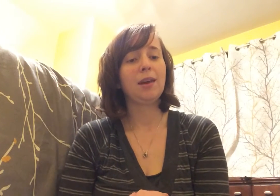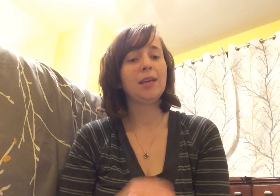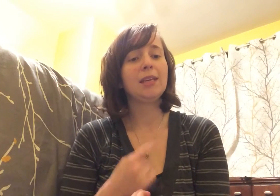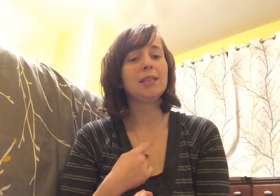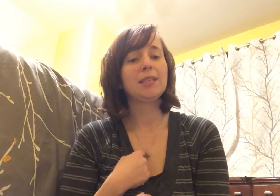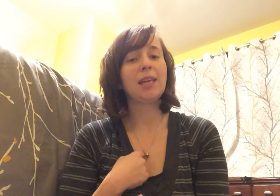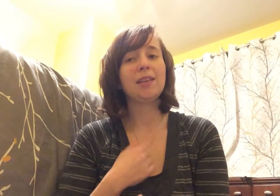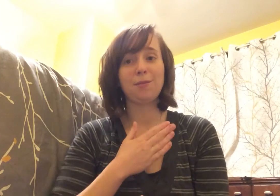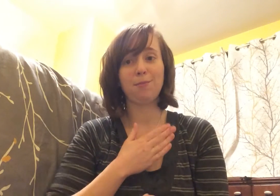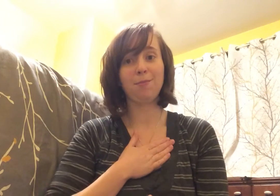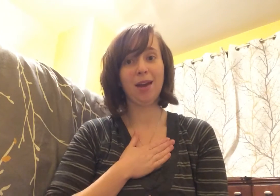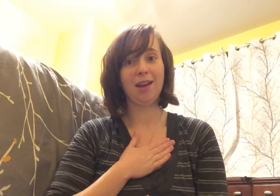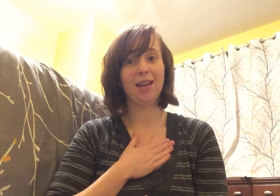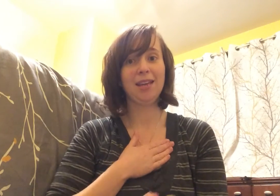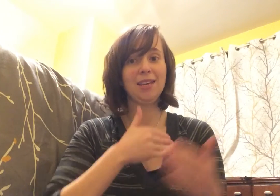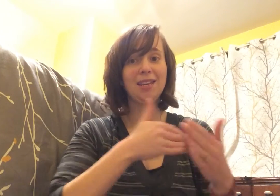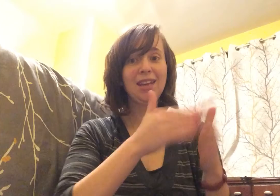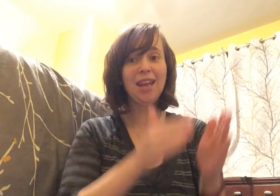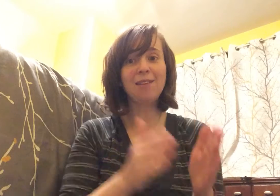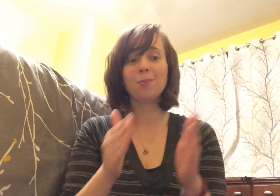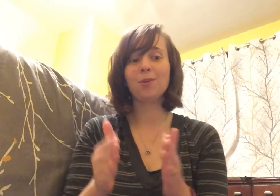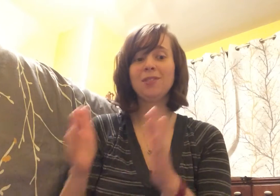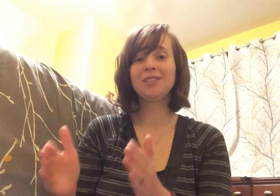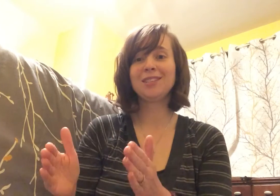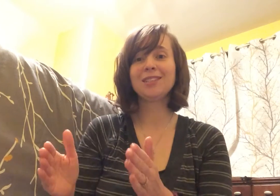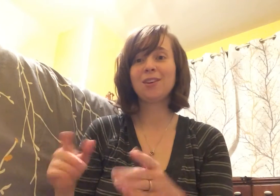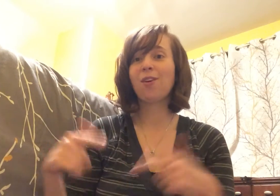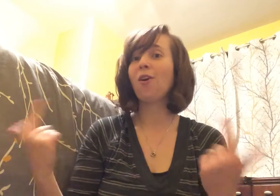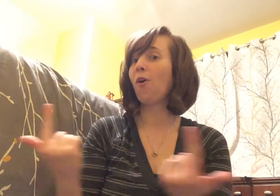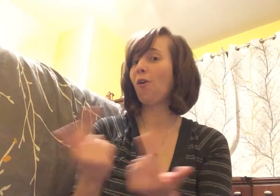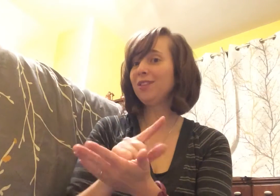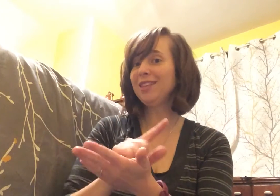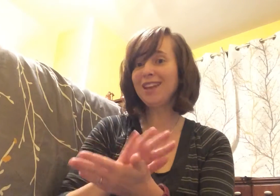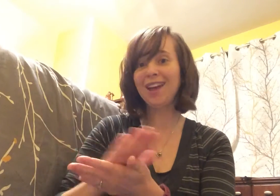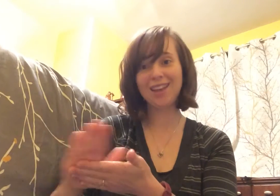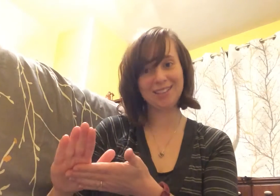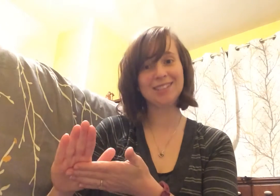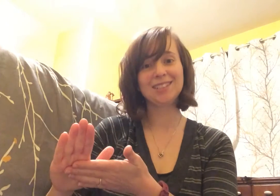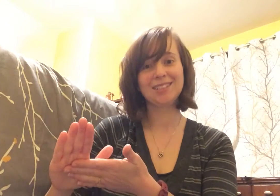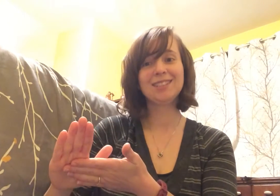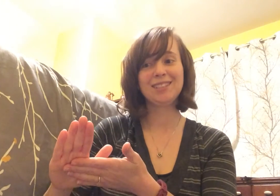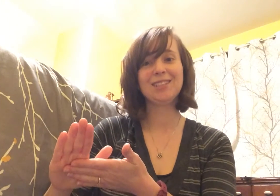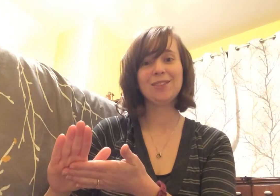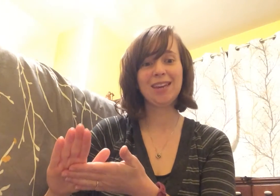I can say that my neighbors are all nice. Okay.